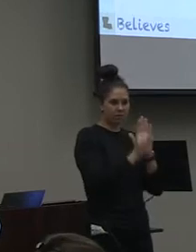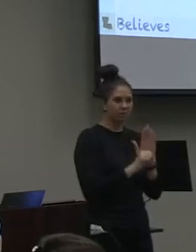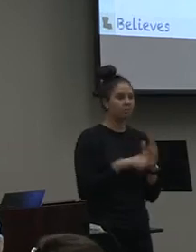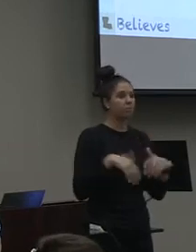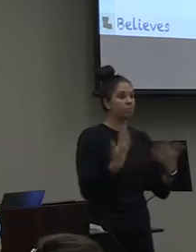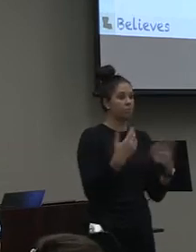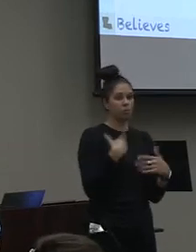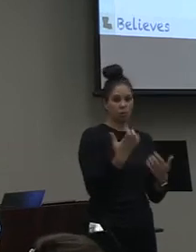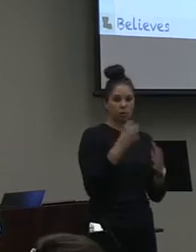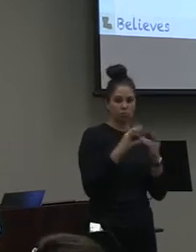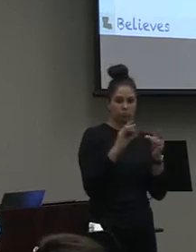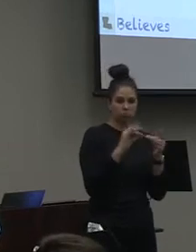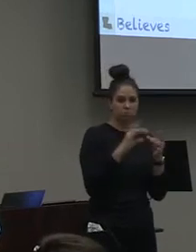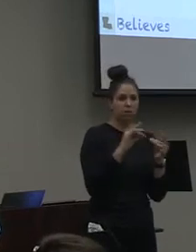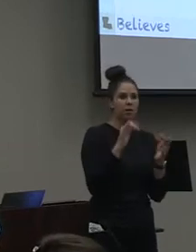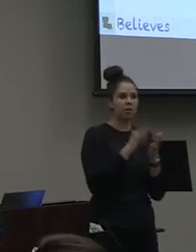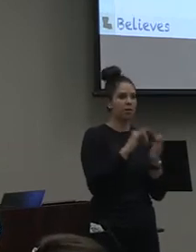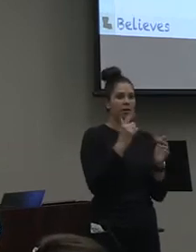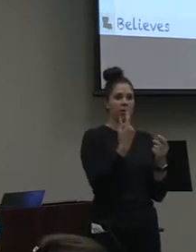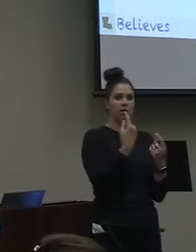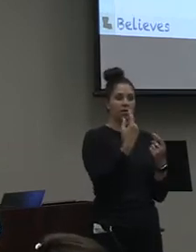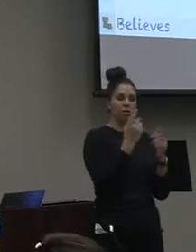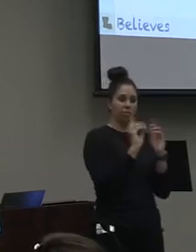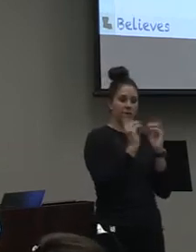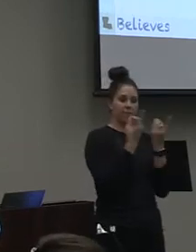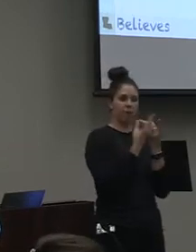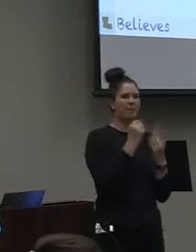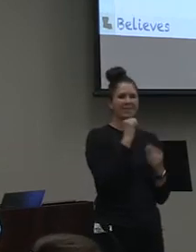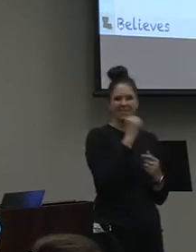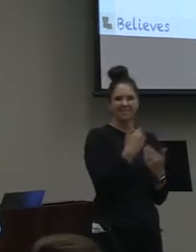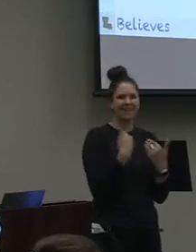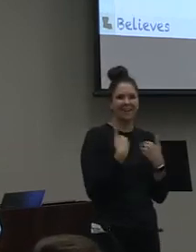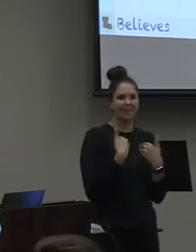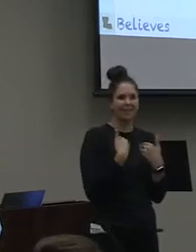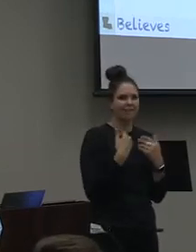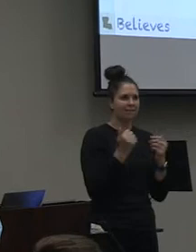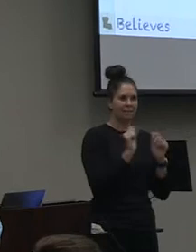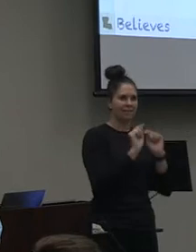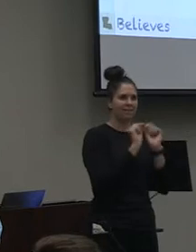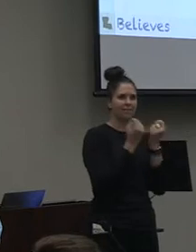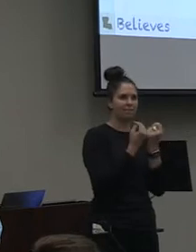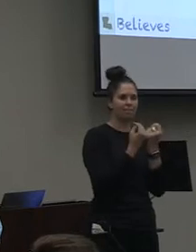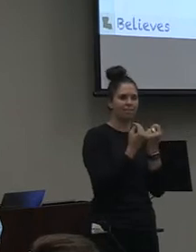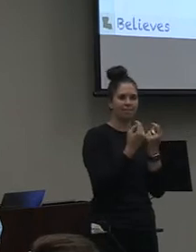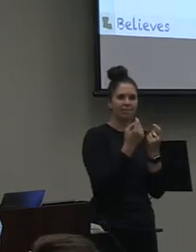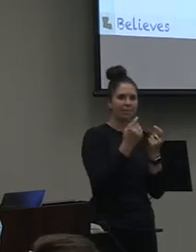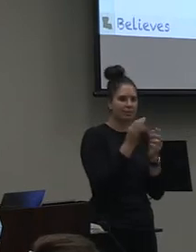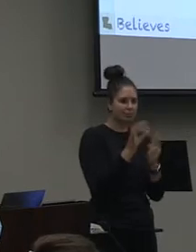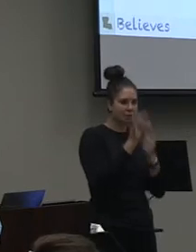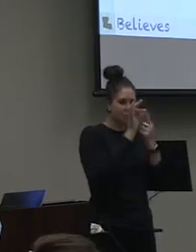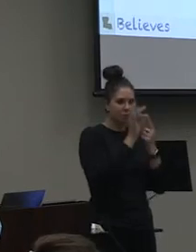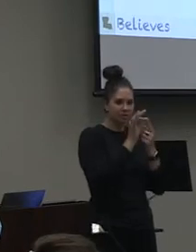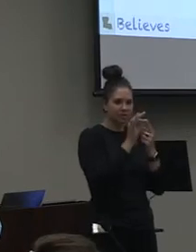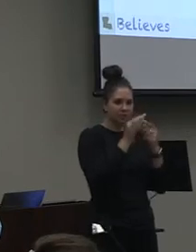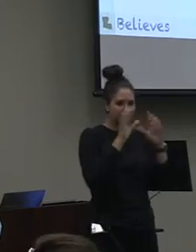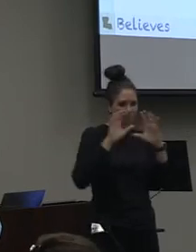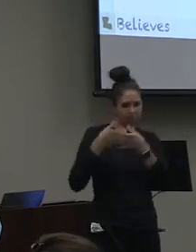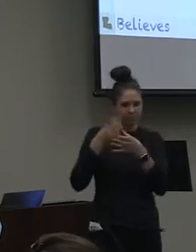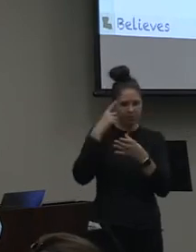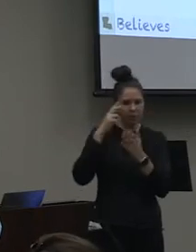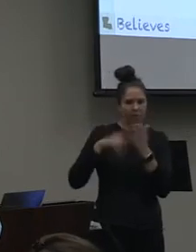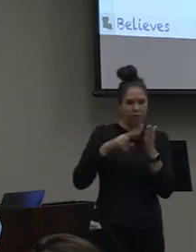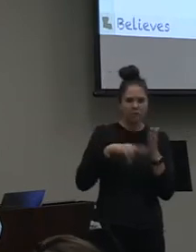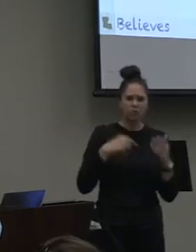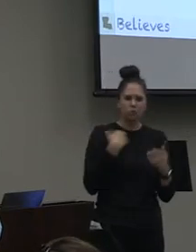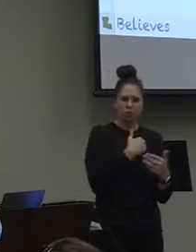highlighting that the department did not have a team especially set aside for literacy. We had